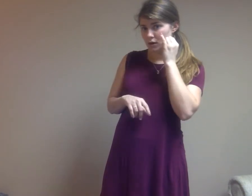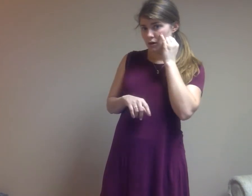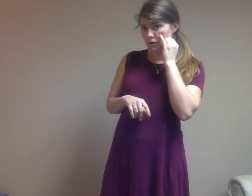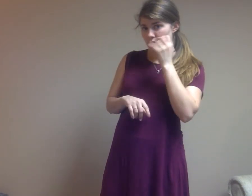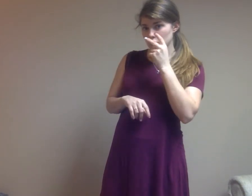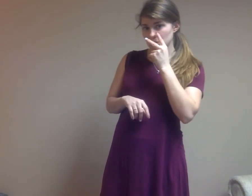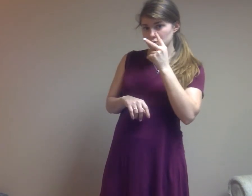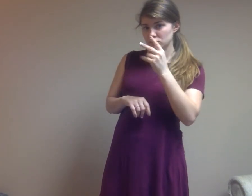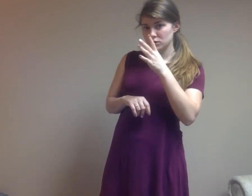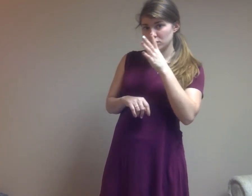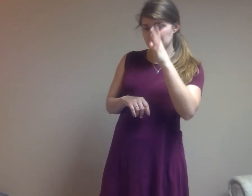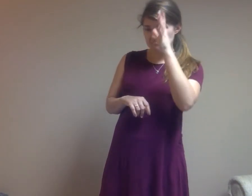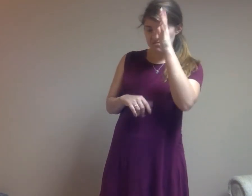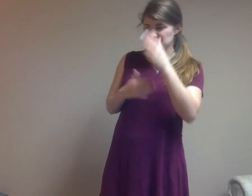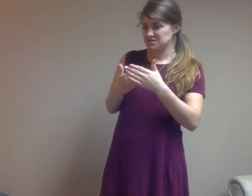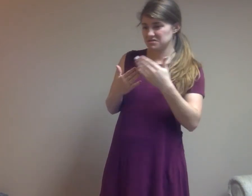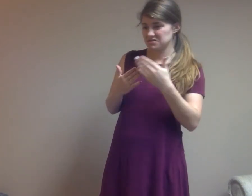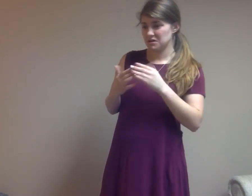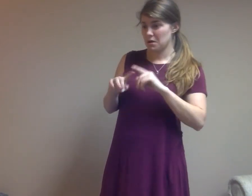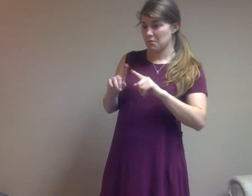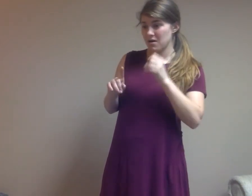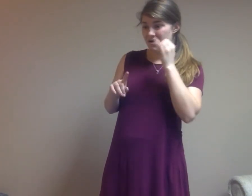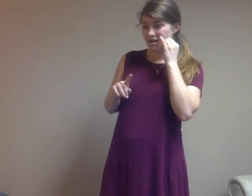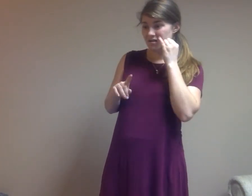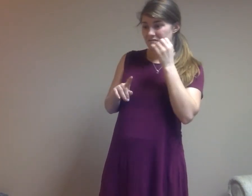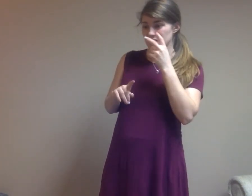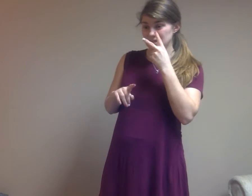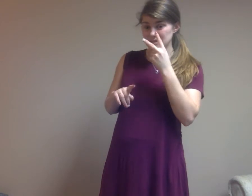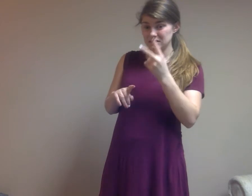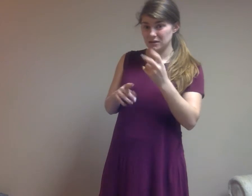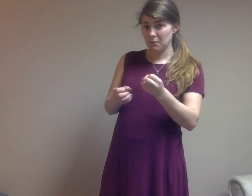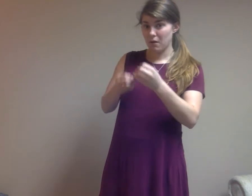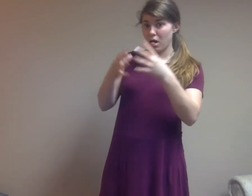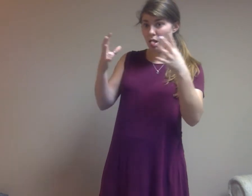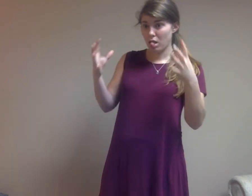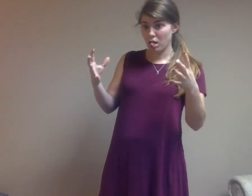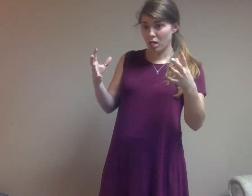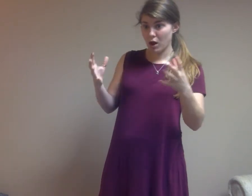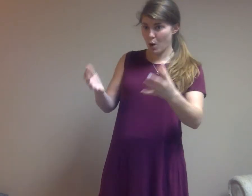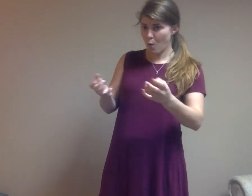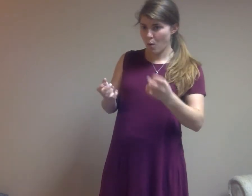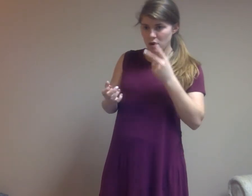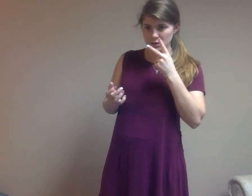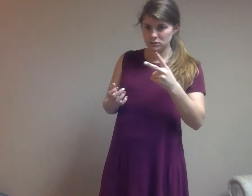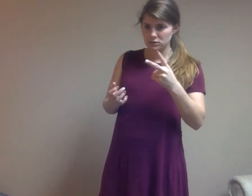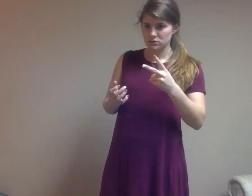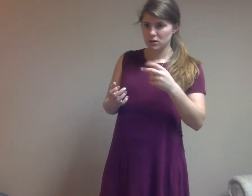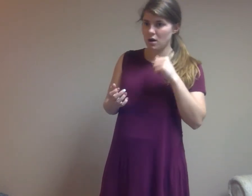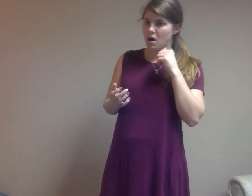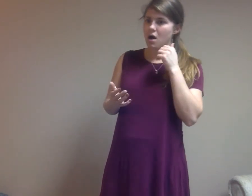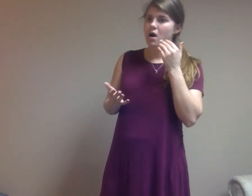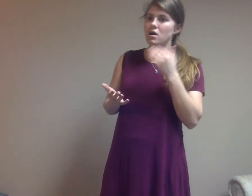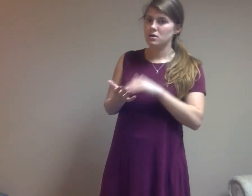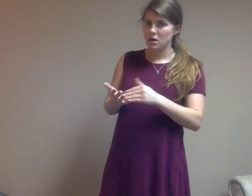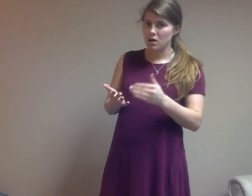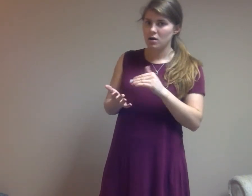parents, you keep saying, I want to see Mum again, I want to see Mum again. But because I see Mum maybe, I'm at school for maybe